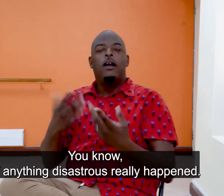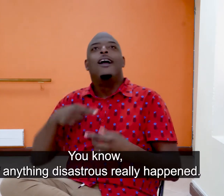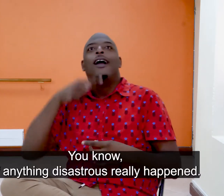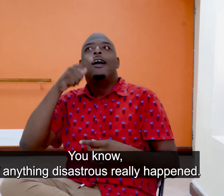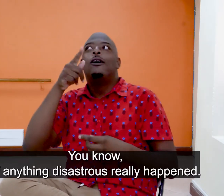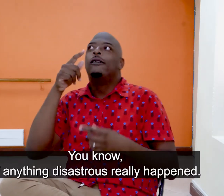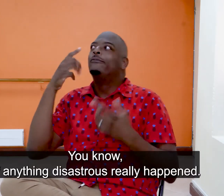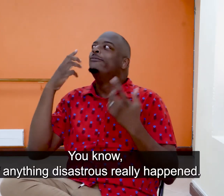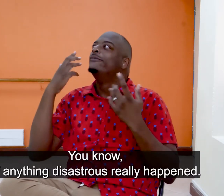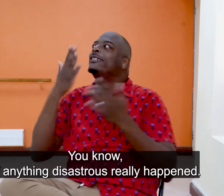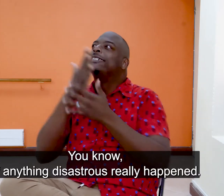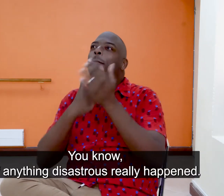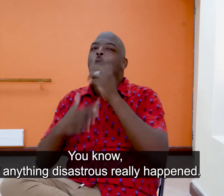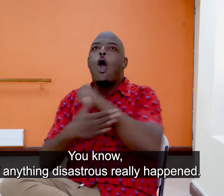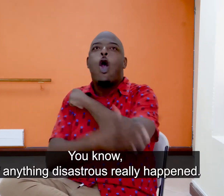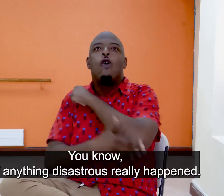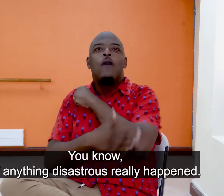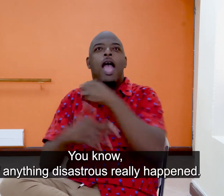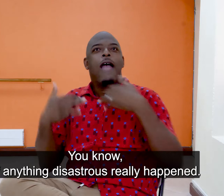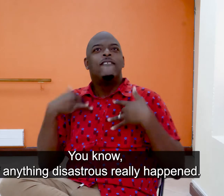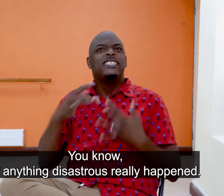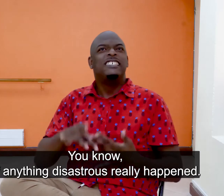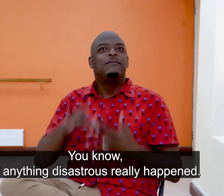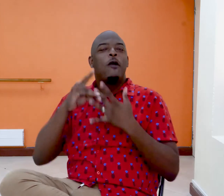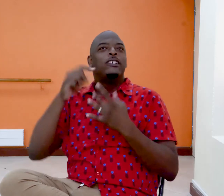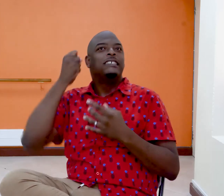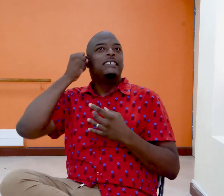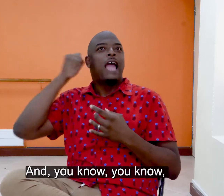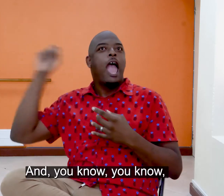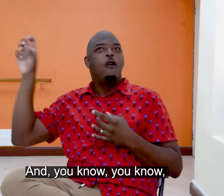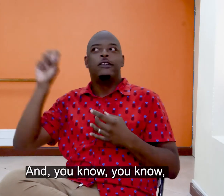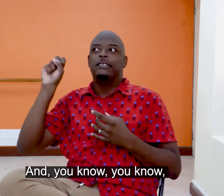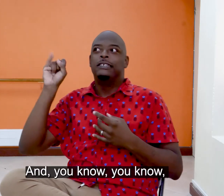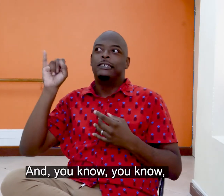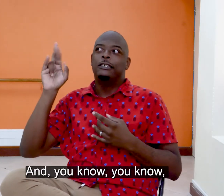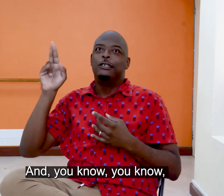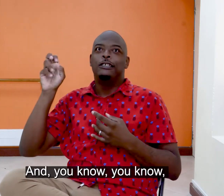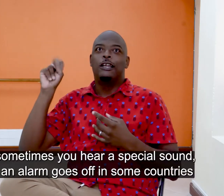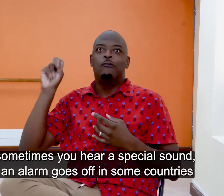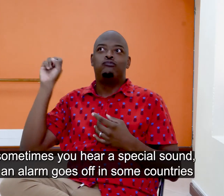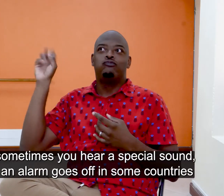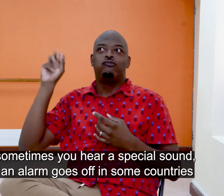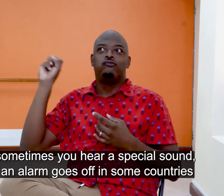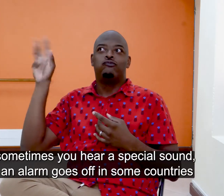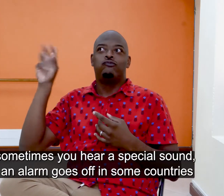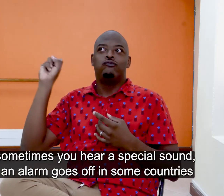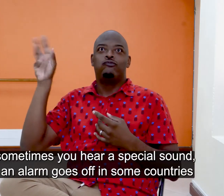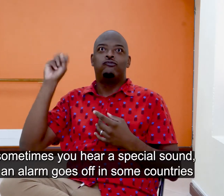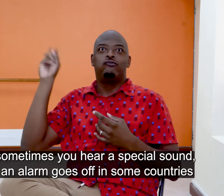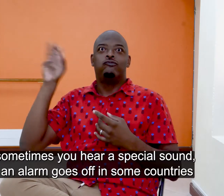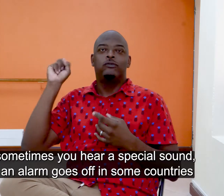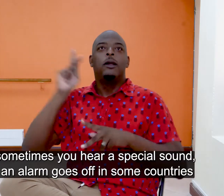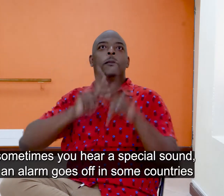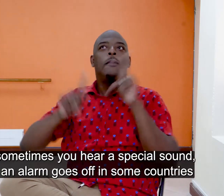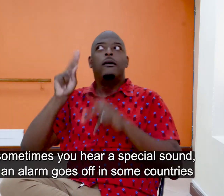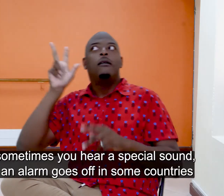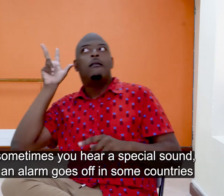If anything disastrous really happen, and sometimes you hear a special sound, an alarm that goes off in